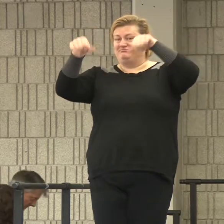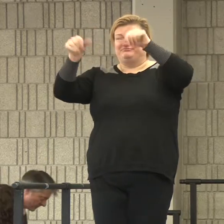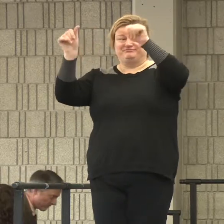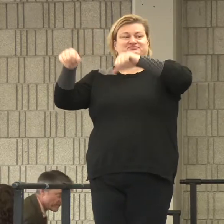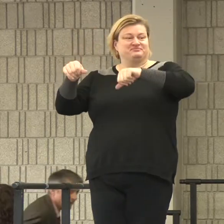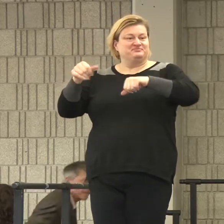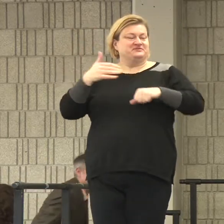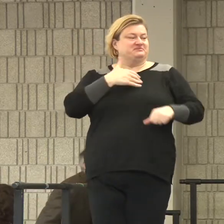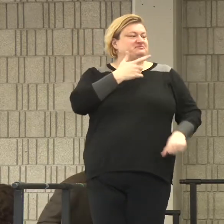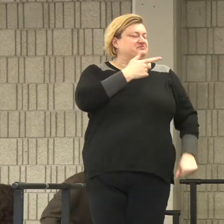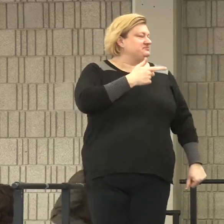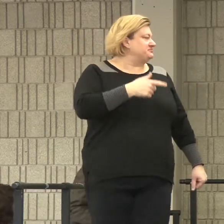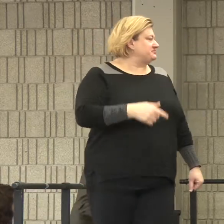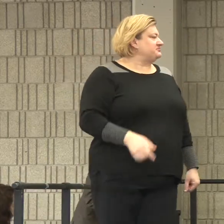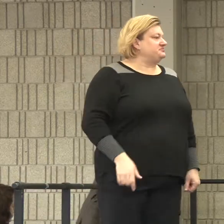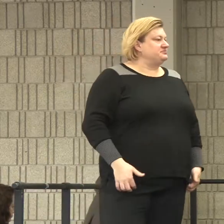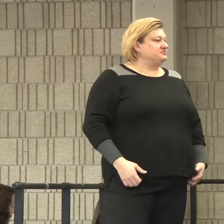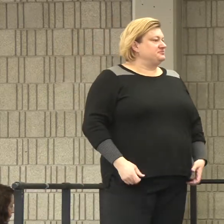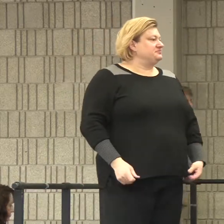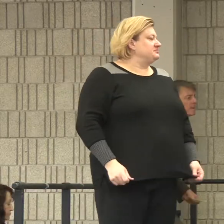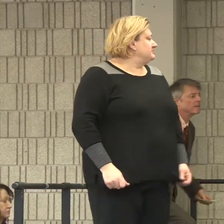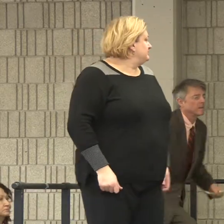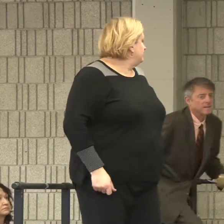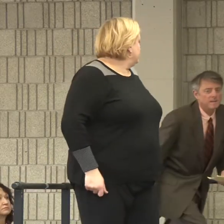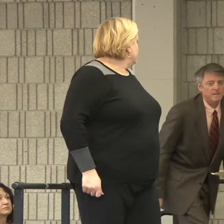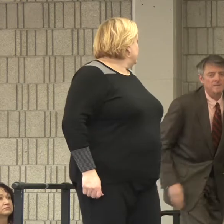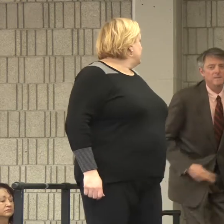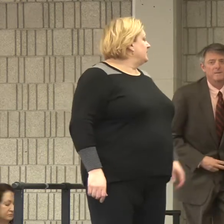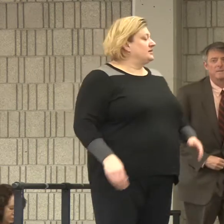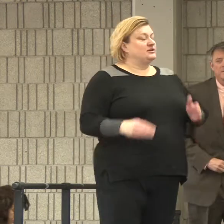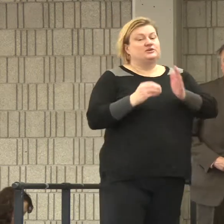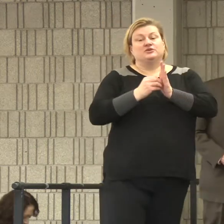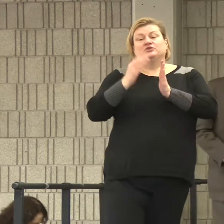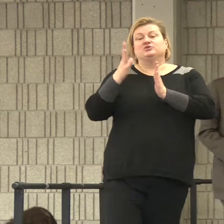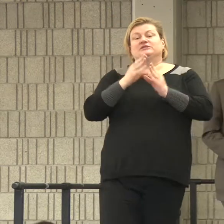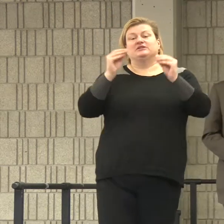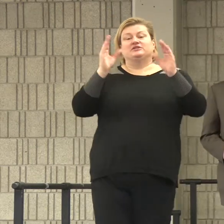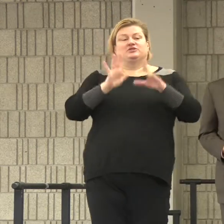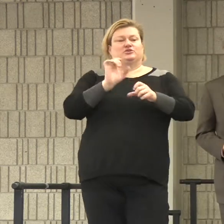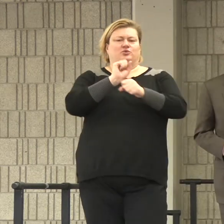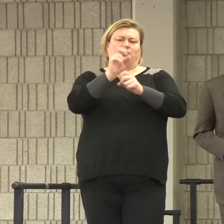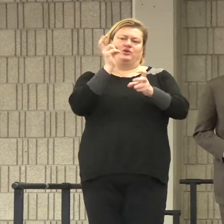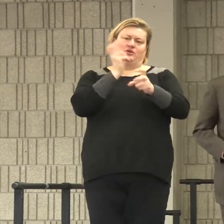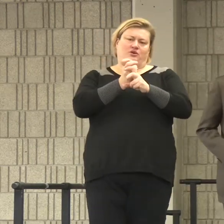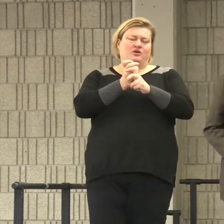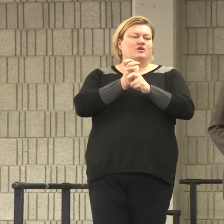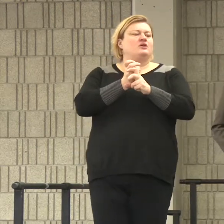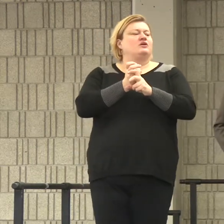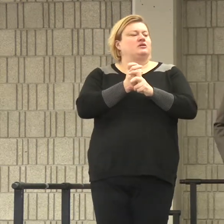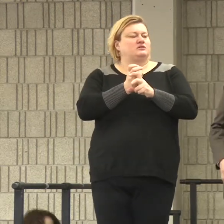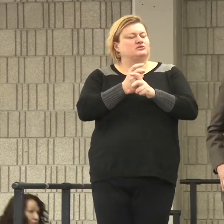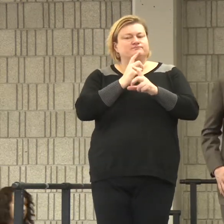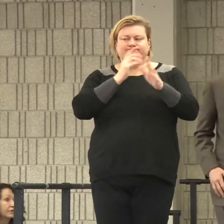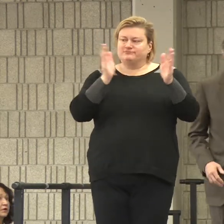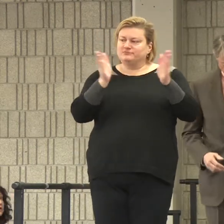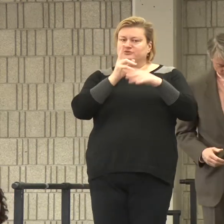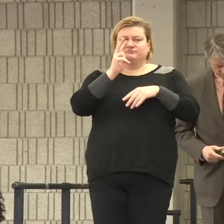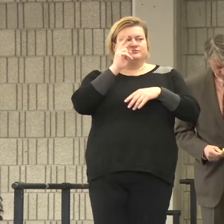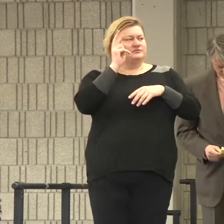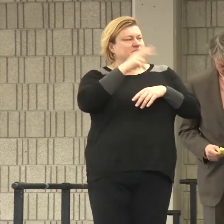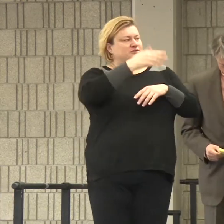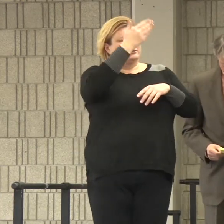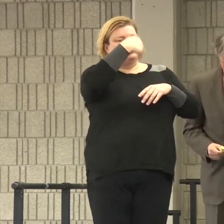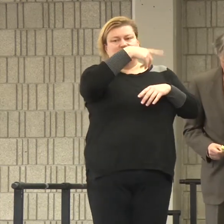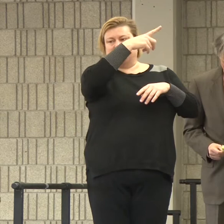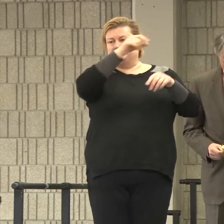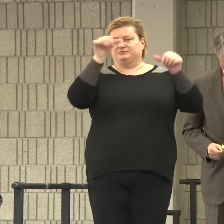entered. The educators and students worked very hard on this year's contest, and I encourage you to view the results in the front